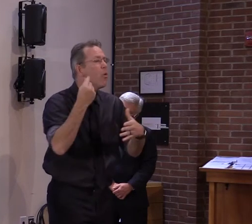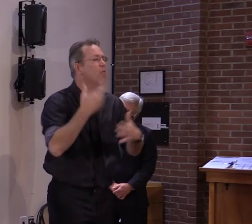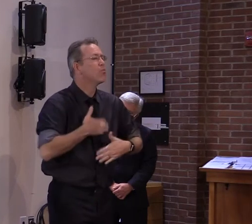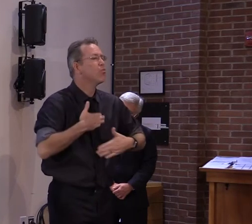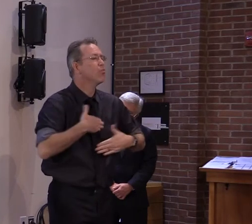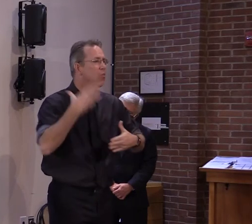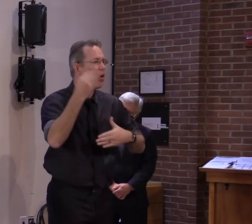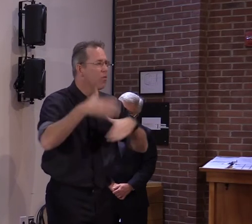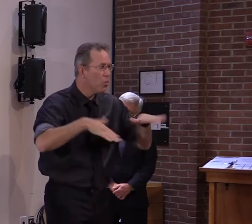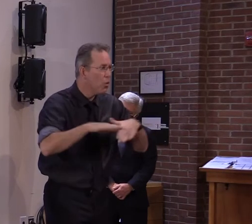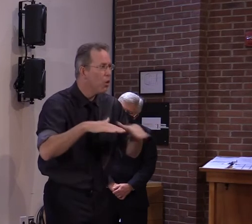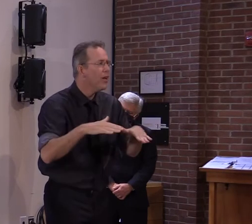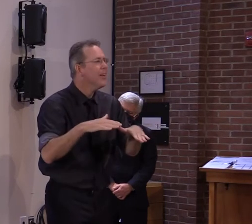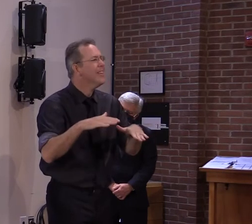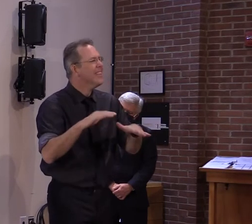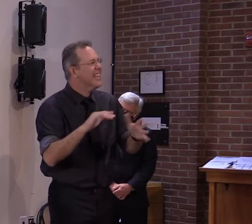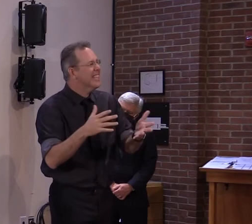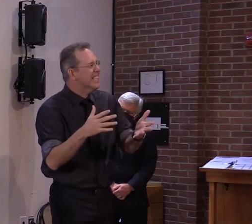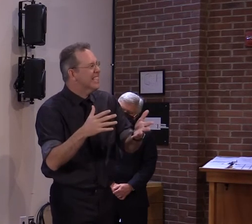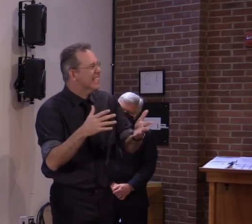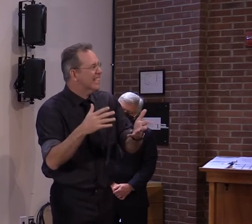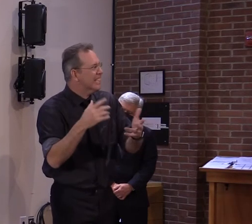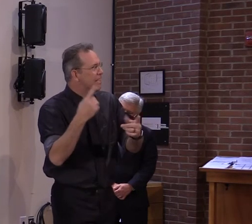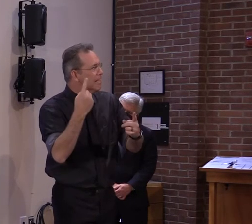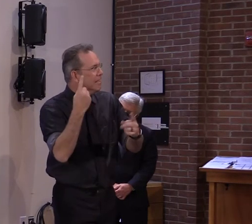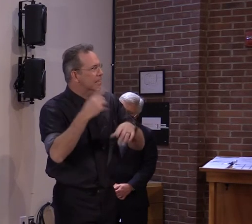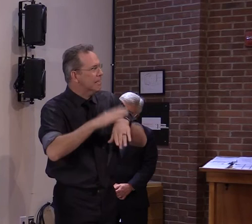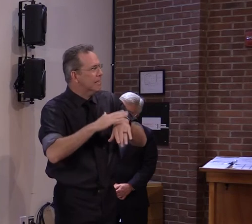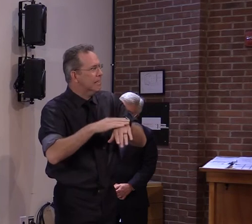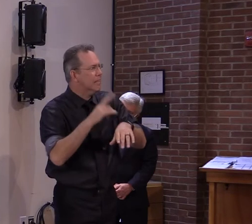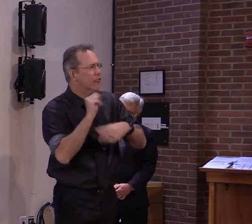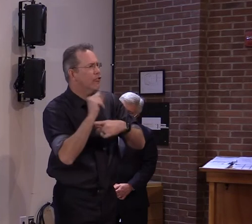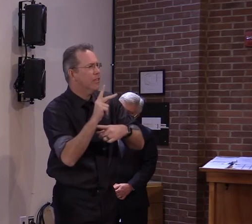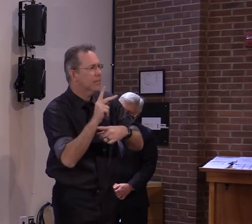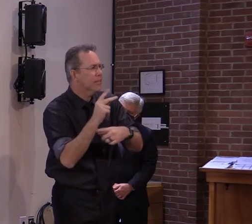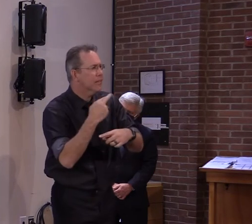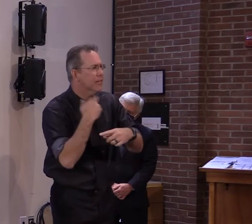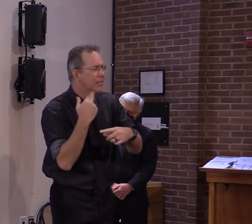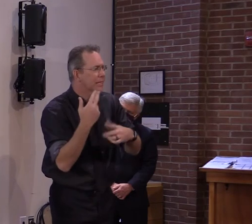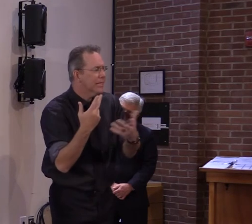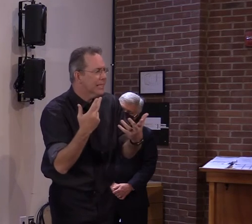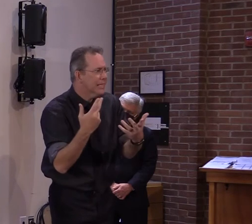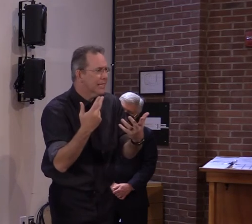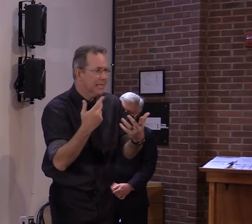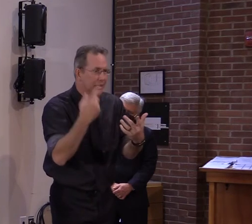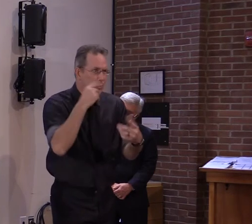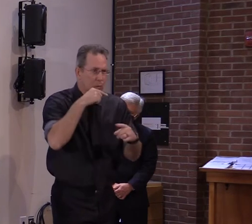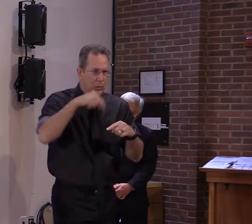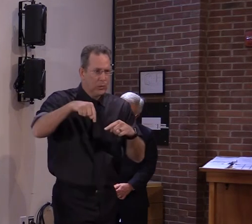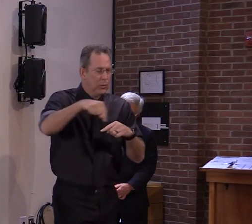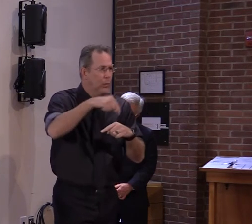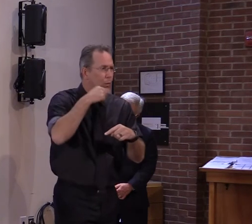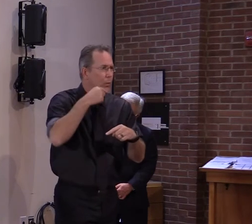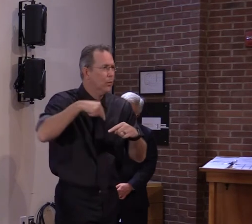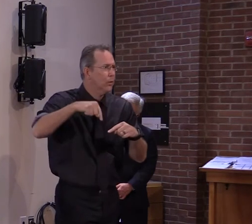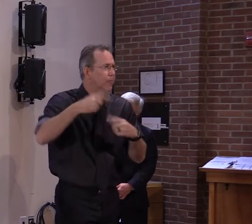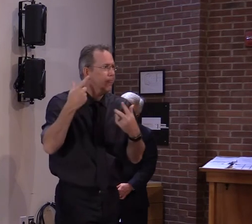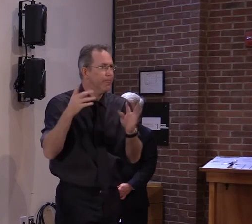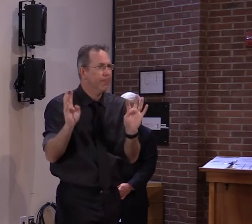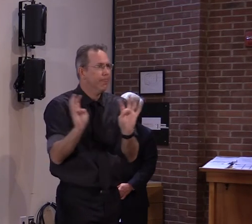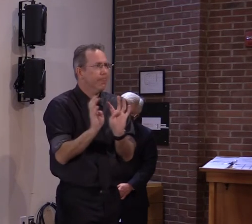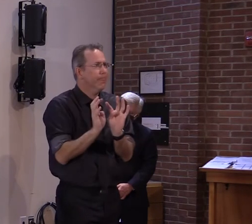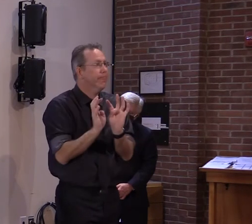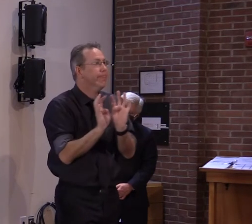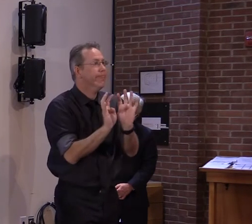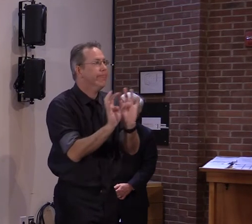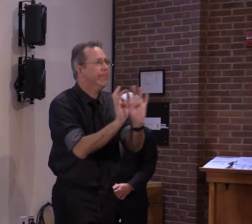So that's the distinction in those areas. In the areas of schools, obviously we've made the case